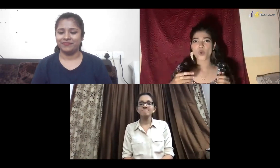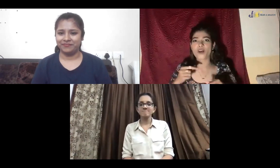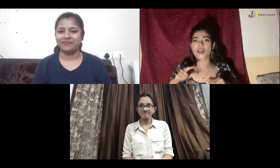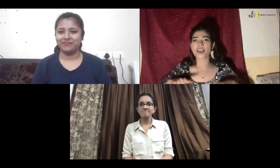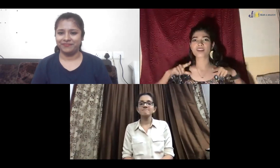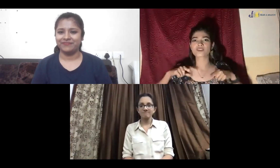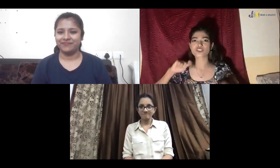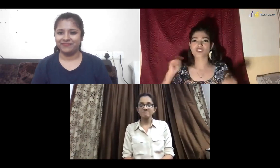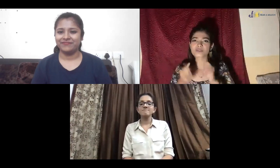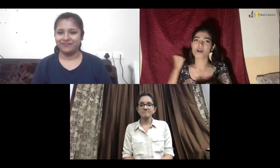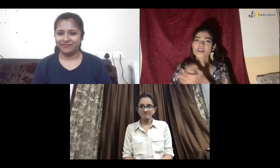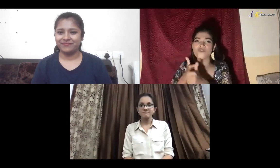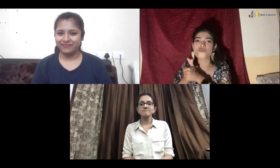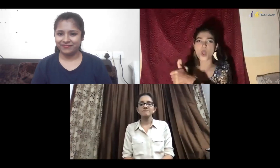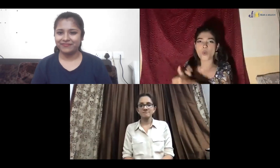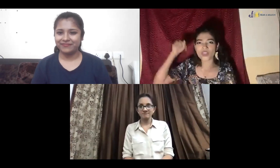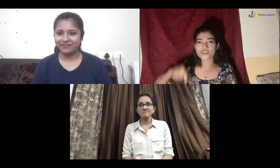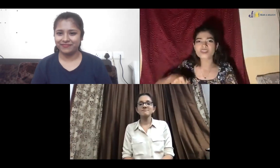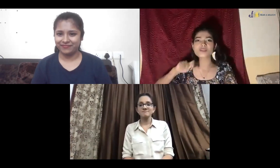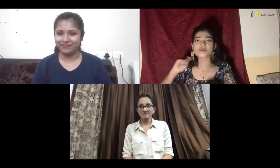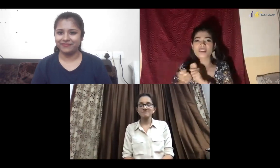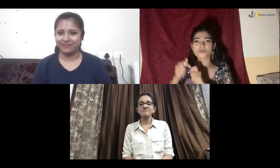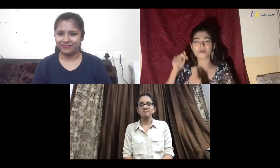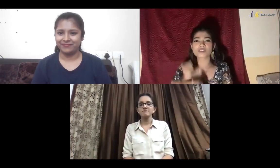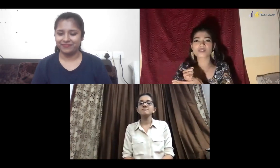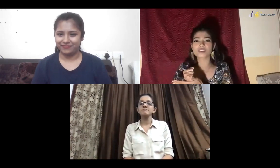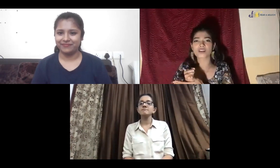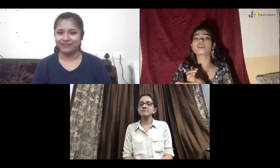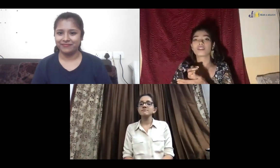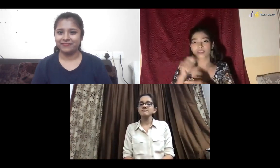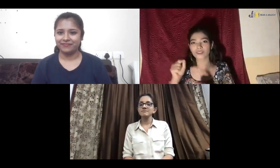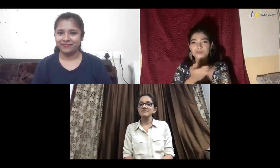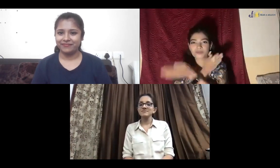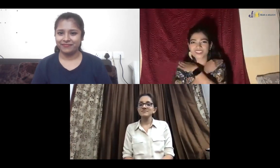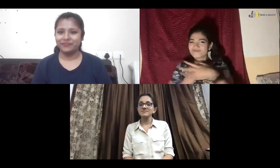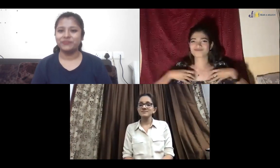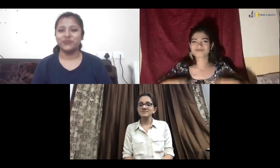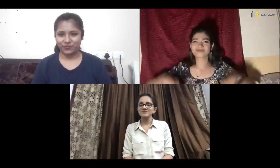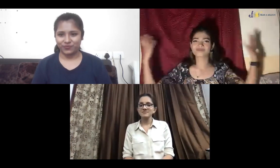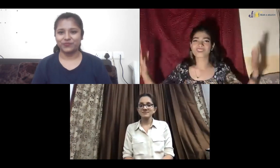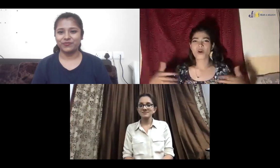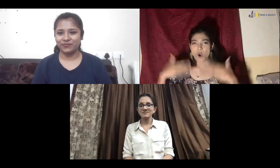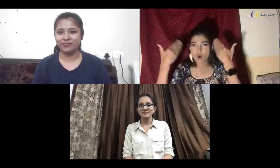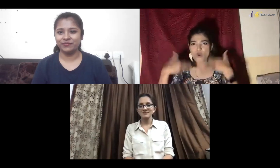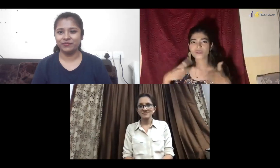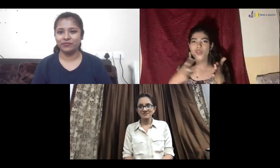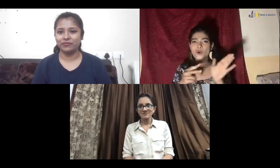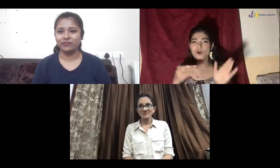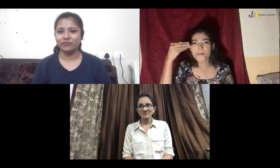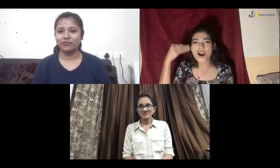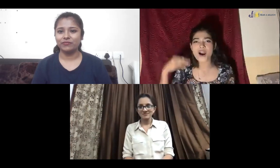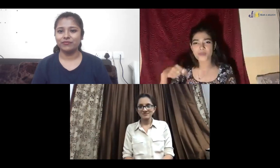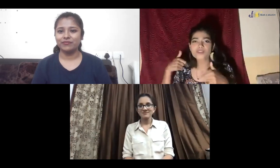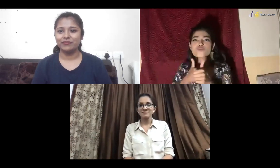oldest concern. Now the things is going and change. Society is changing. So we have to follow the new generation's cultures. Why we